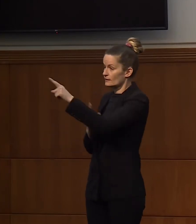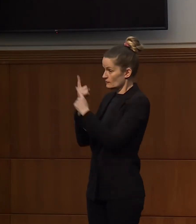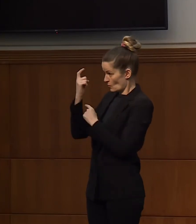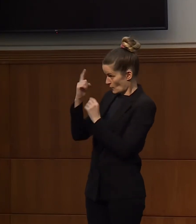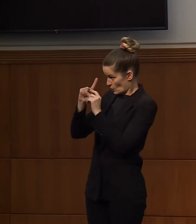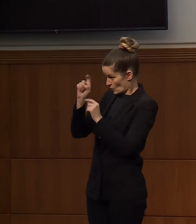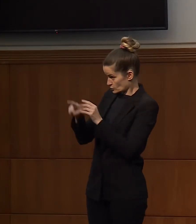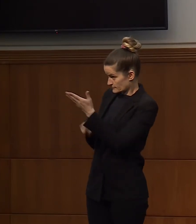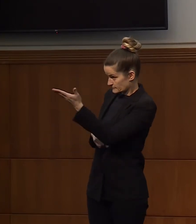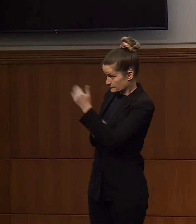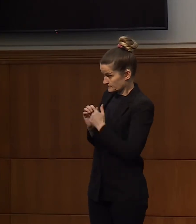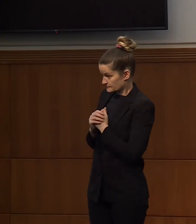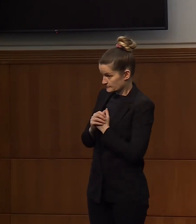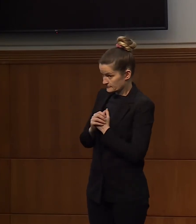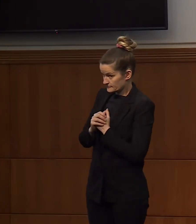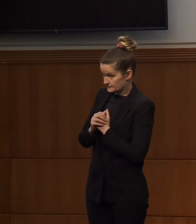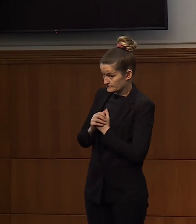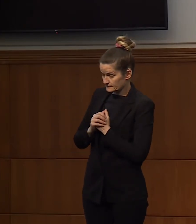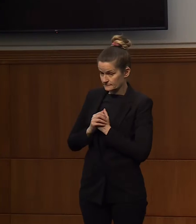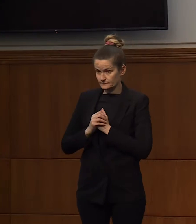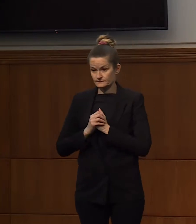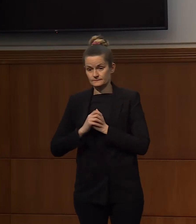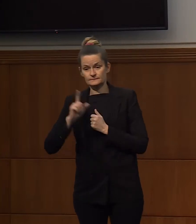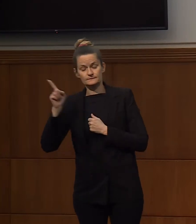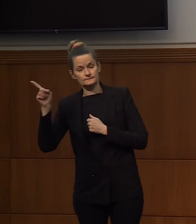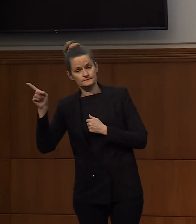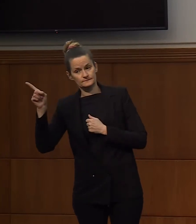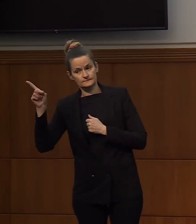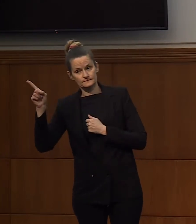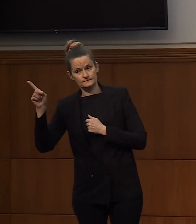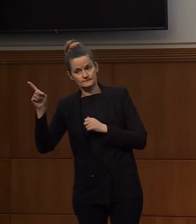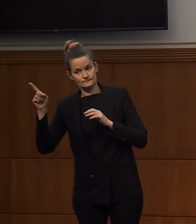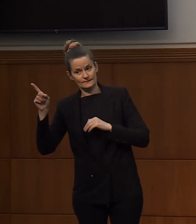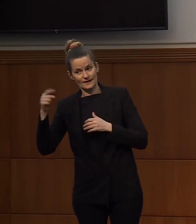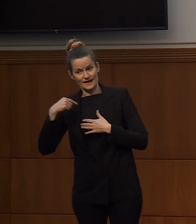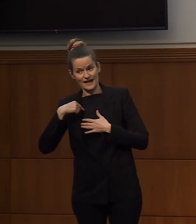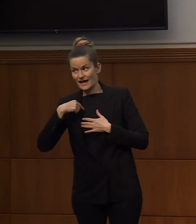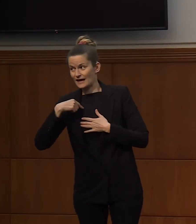Will I be able to chime? Am I able to chime in?